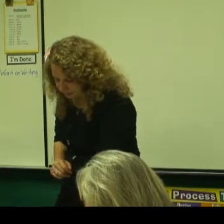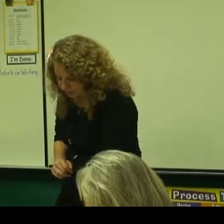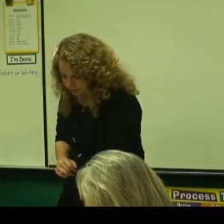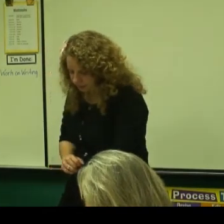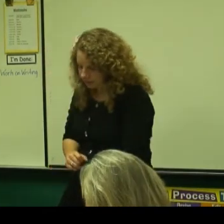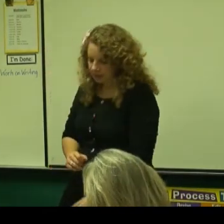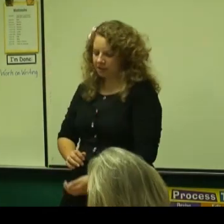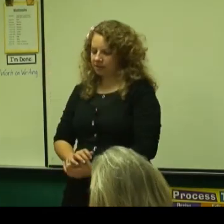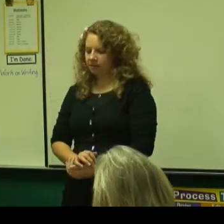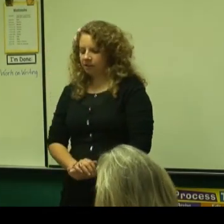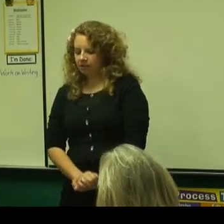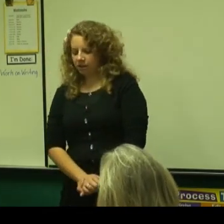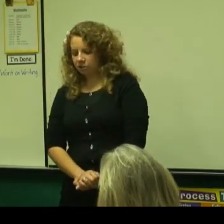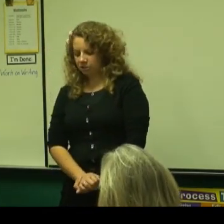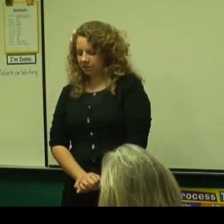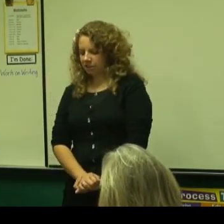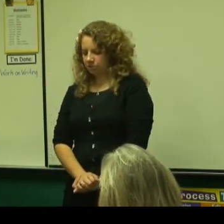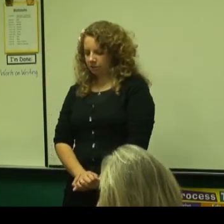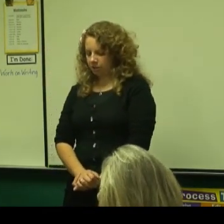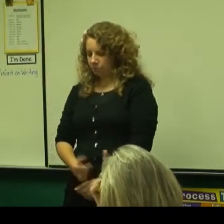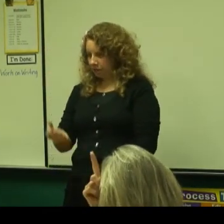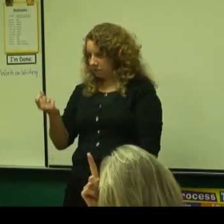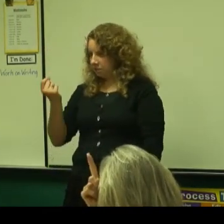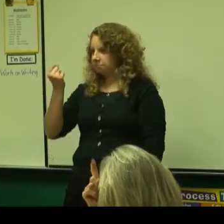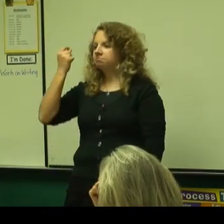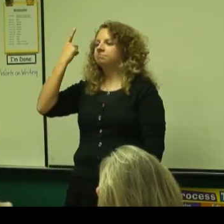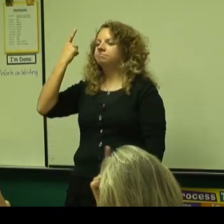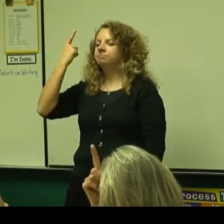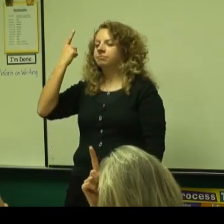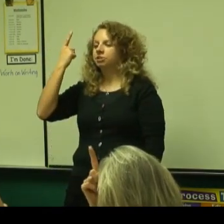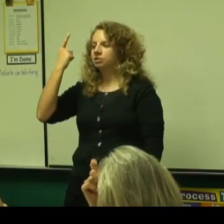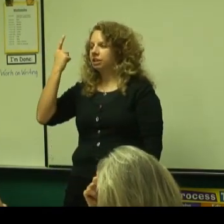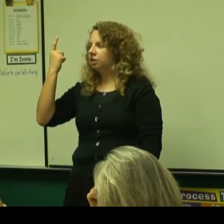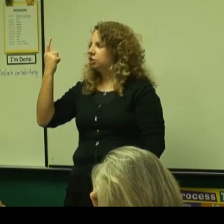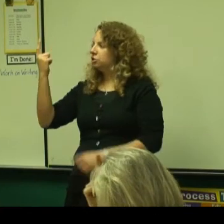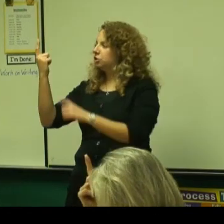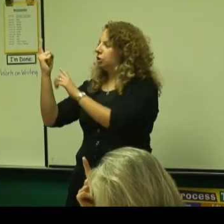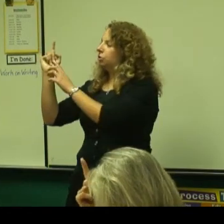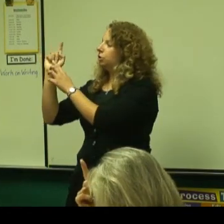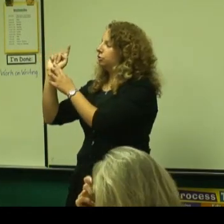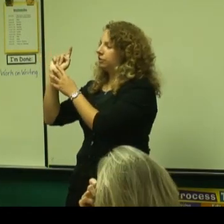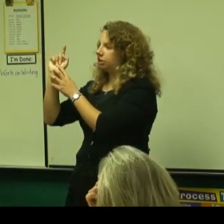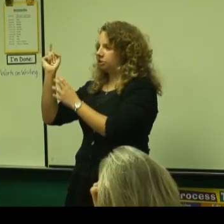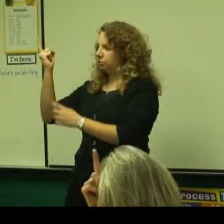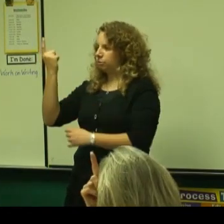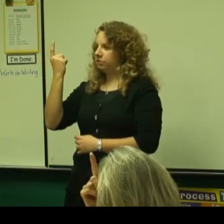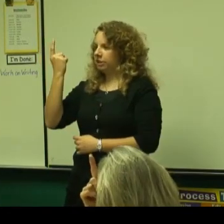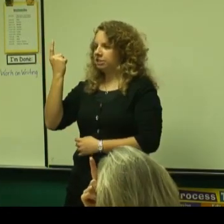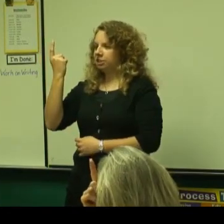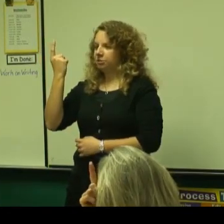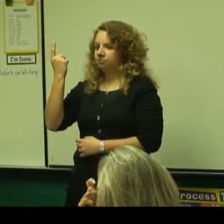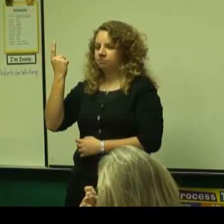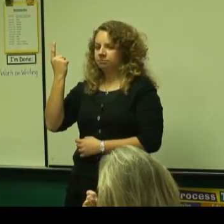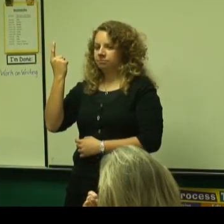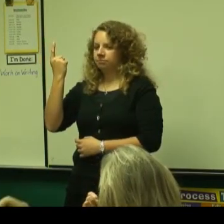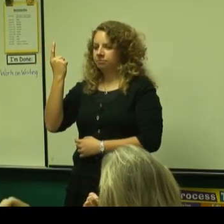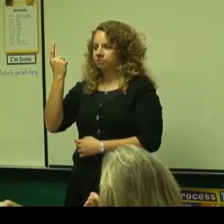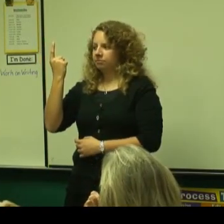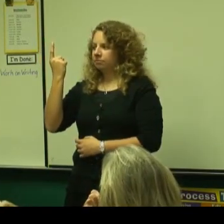Okay. And then understand or comprehend. Understand. So your fingernails will be facing you.